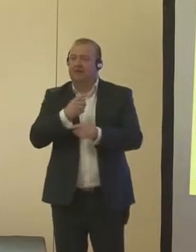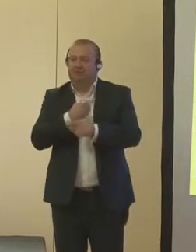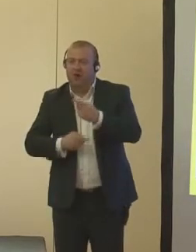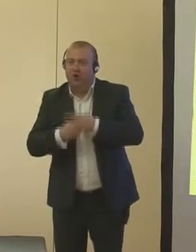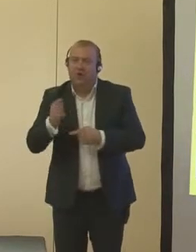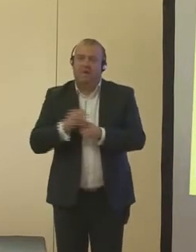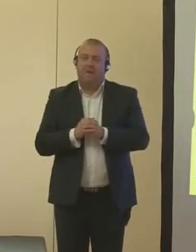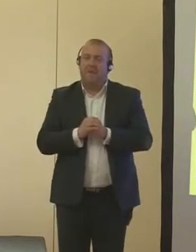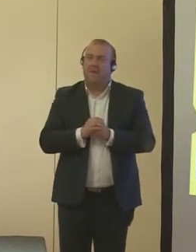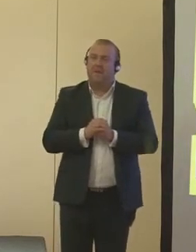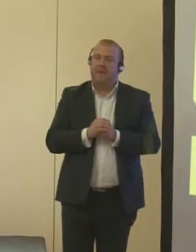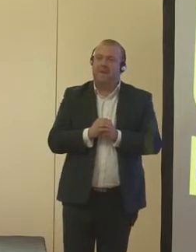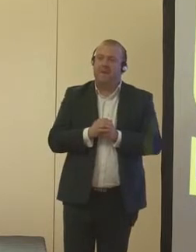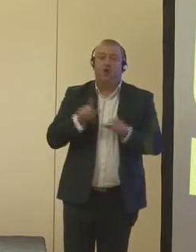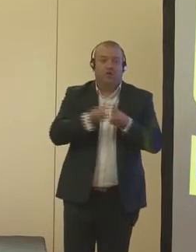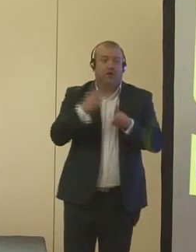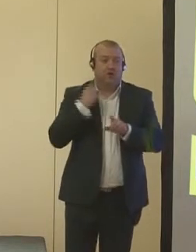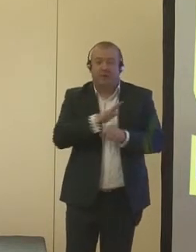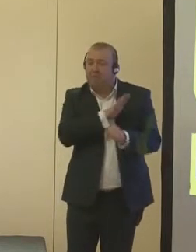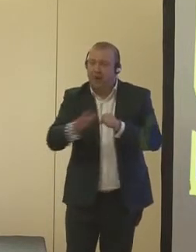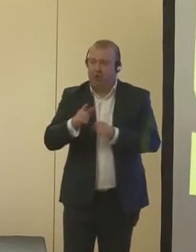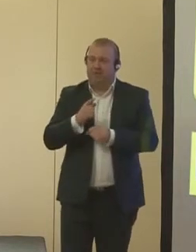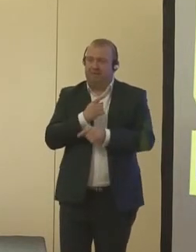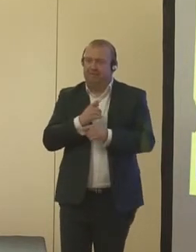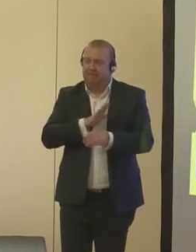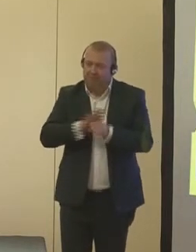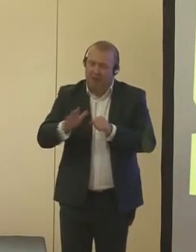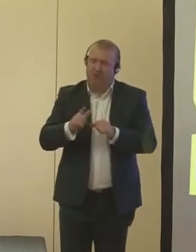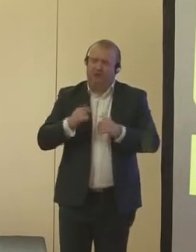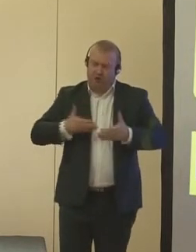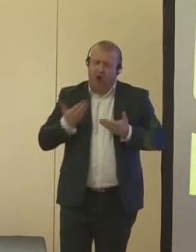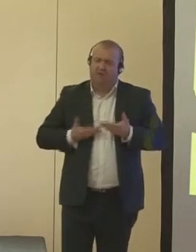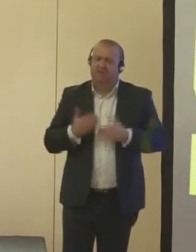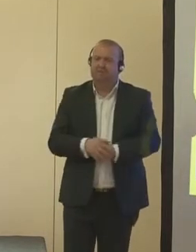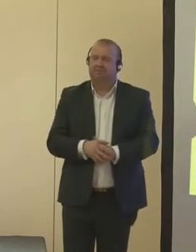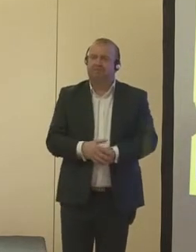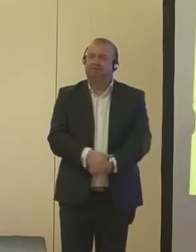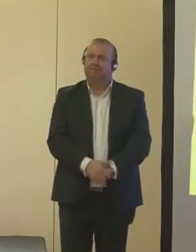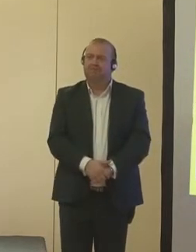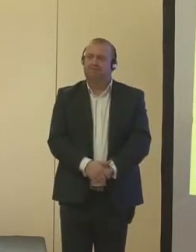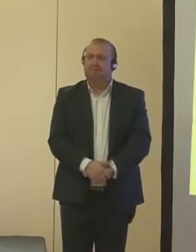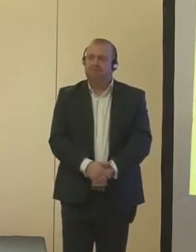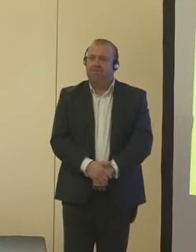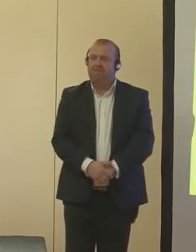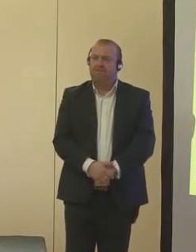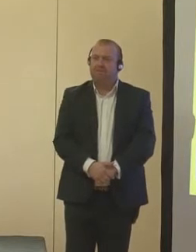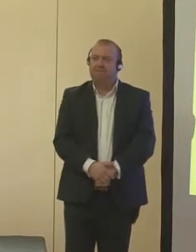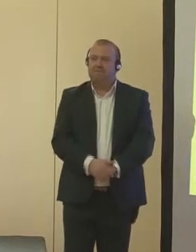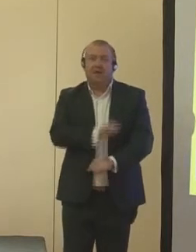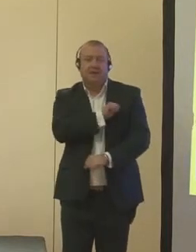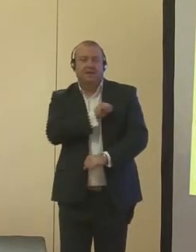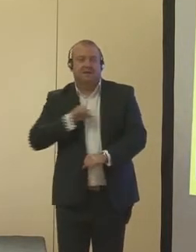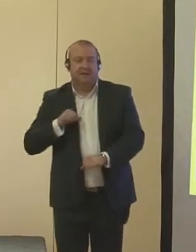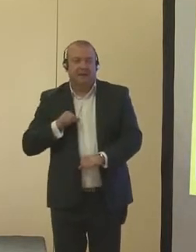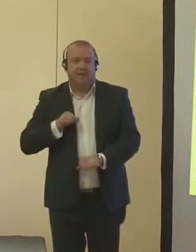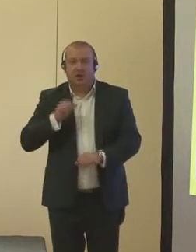presented in our talk from our director, Mr. Kormeyer, and there it was formulated by the students themselves to say that inclusion